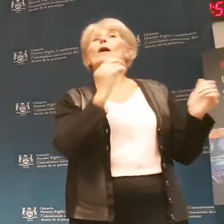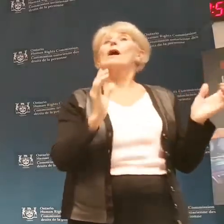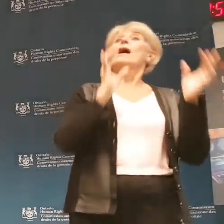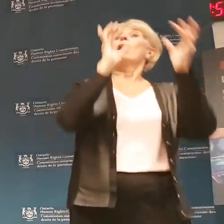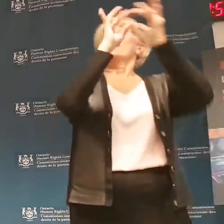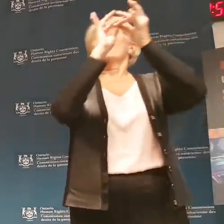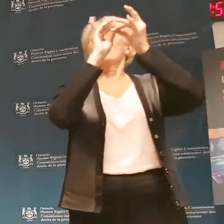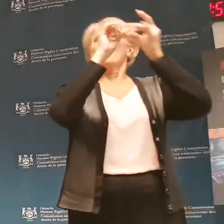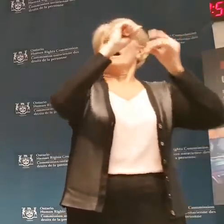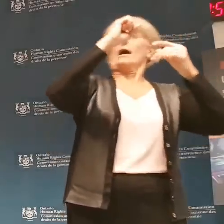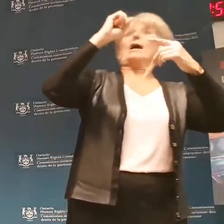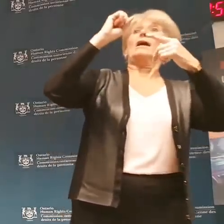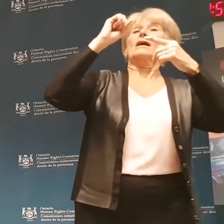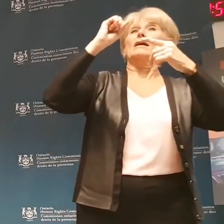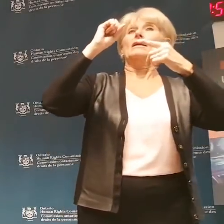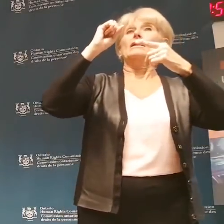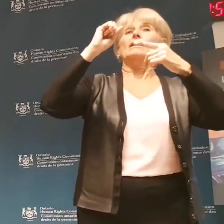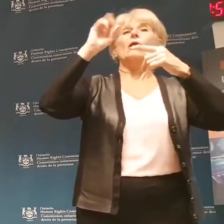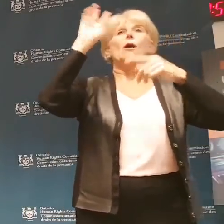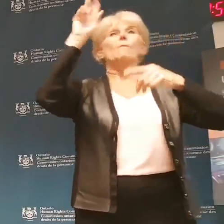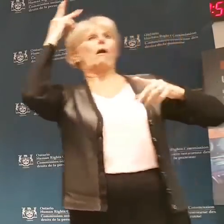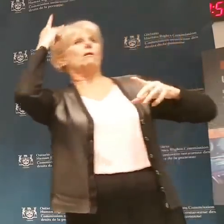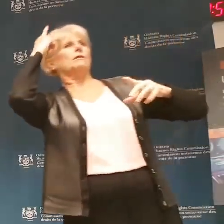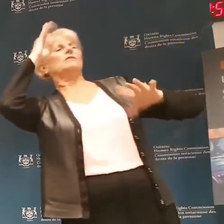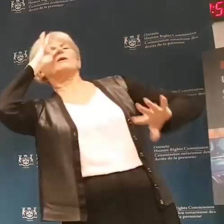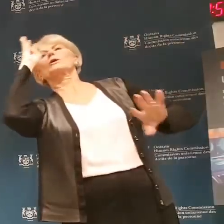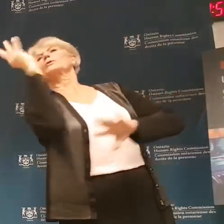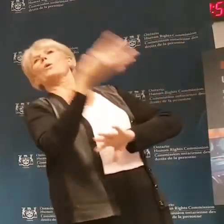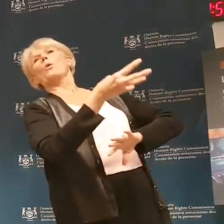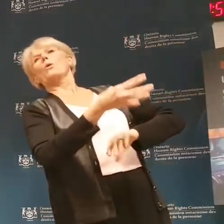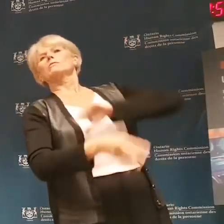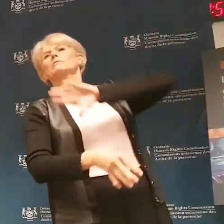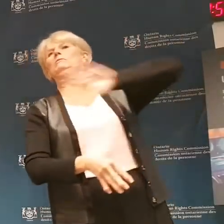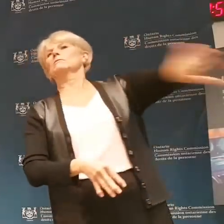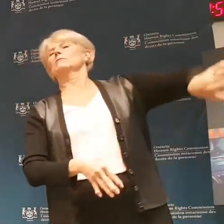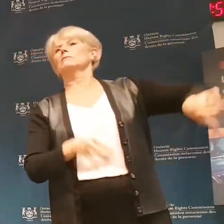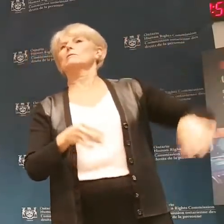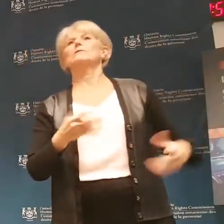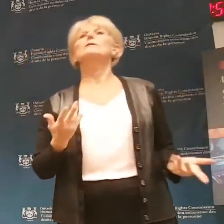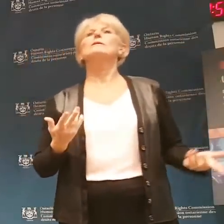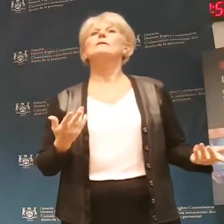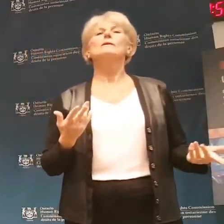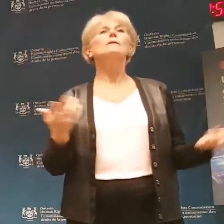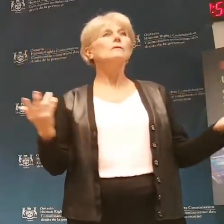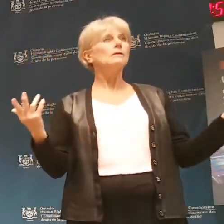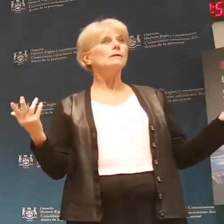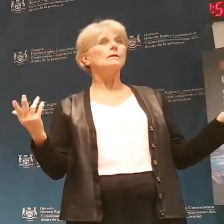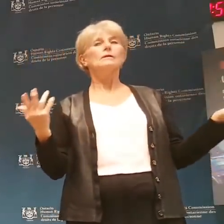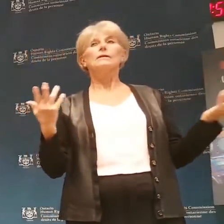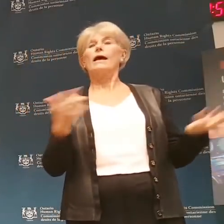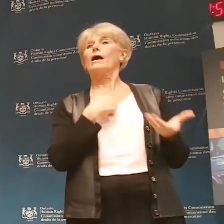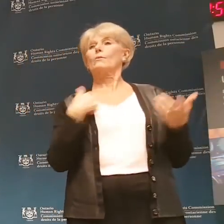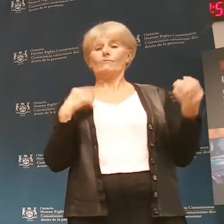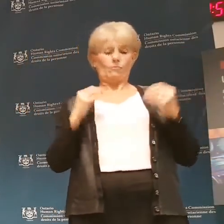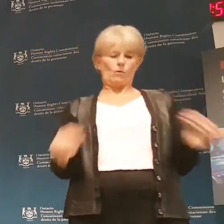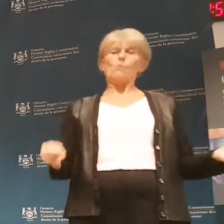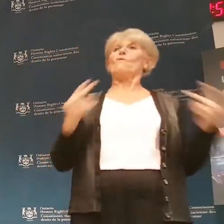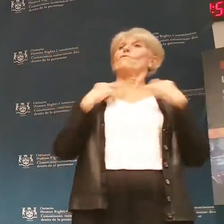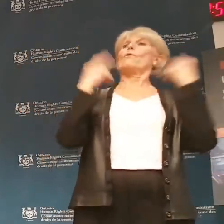in resistance, the politicians ignore our demand for action, thereby rendering us